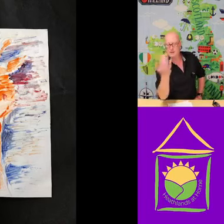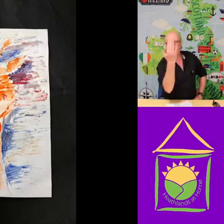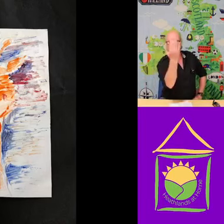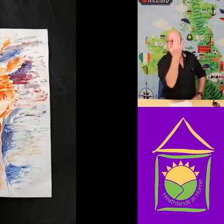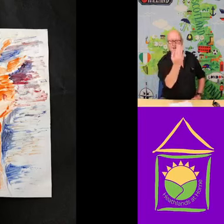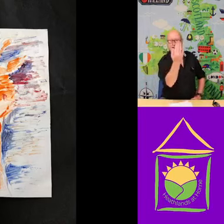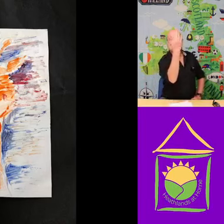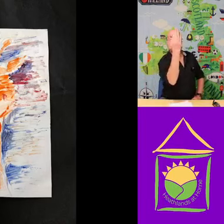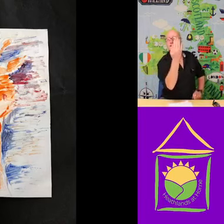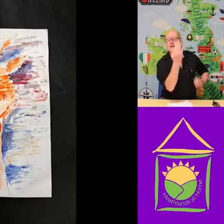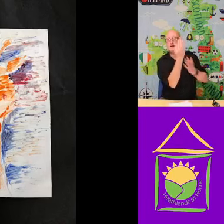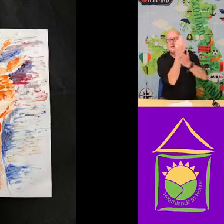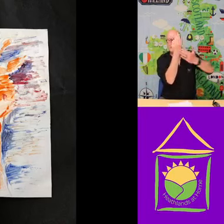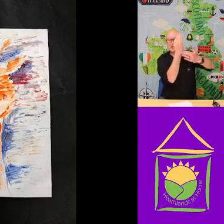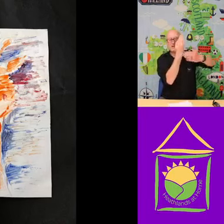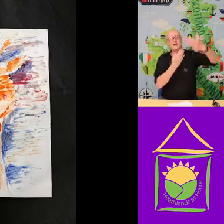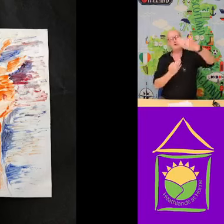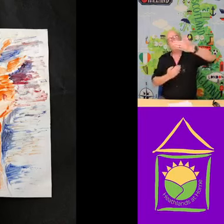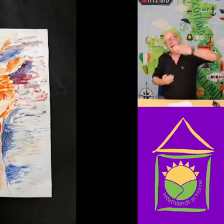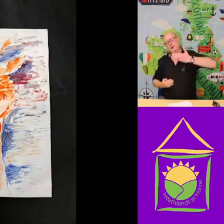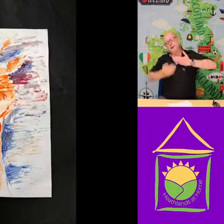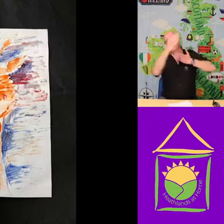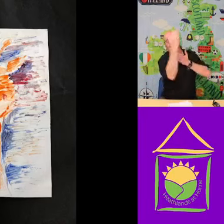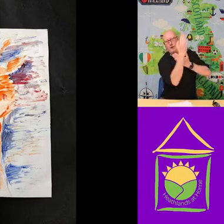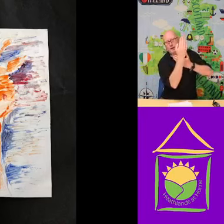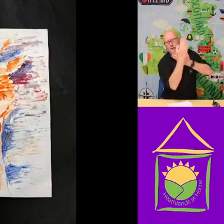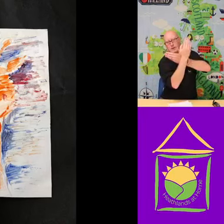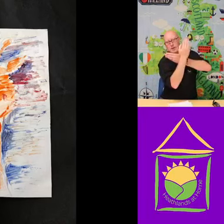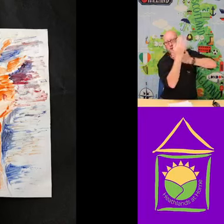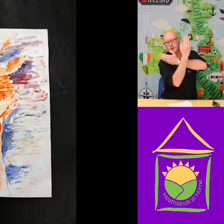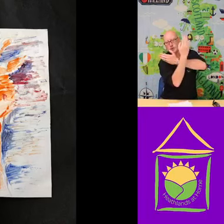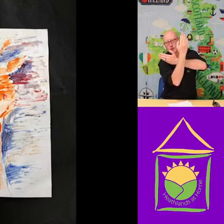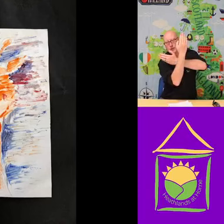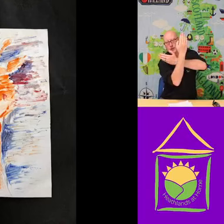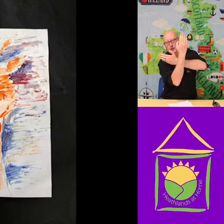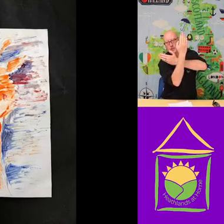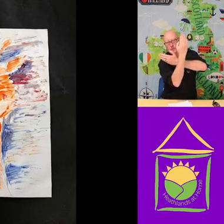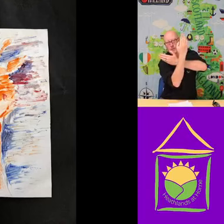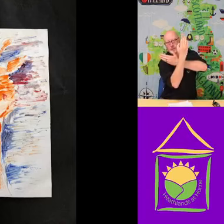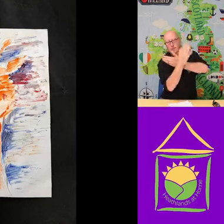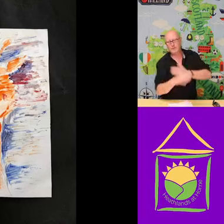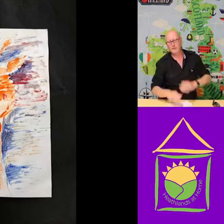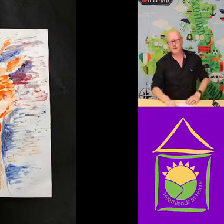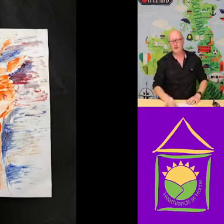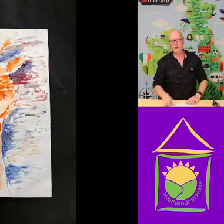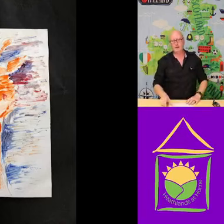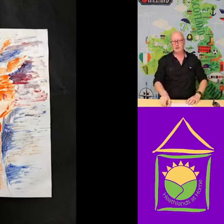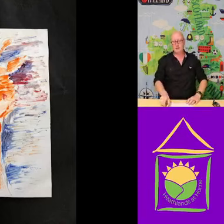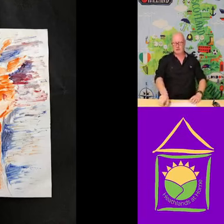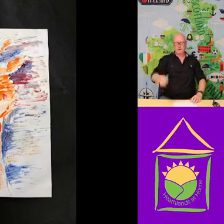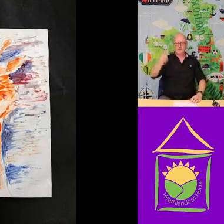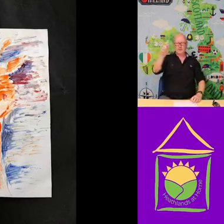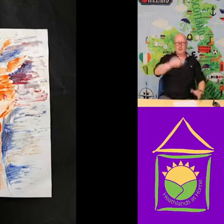like the heed, It's a definite background and foreground. Yeah. Do you know what I mean? It's amazing. The lines on the face